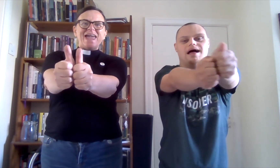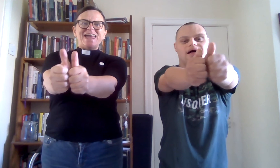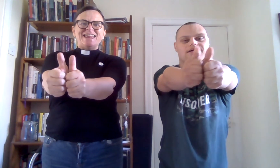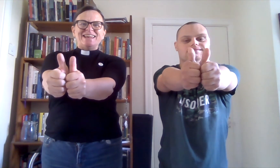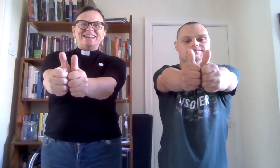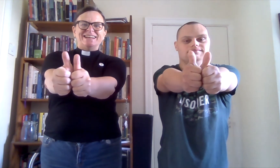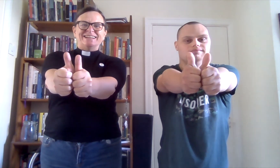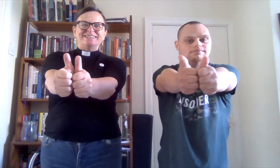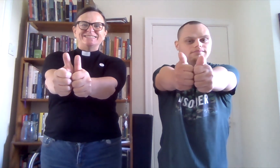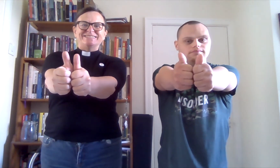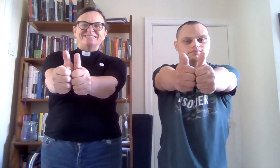Amen.